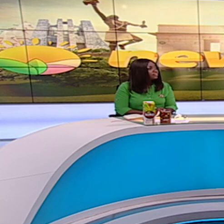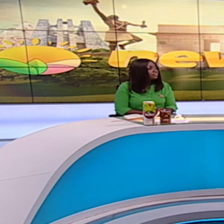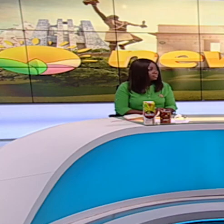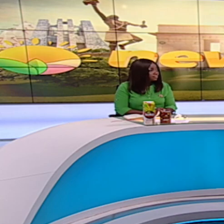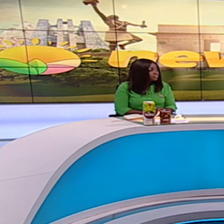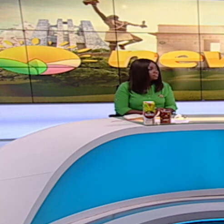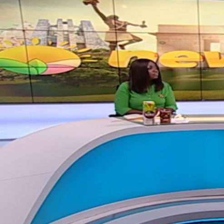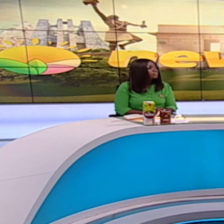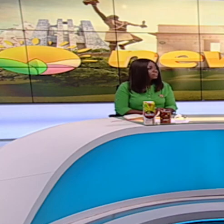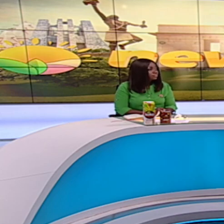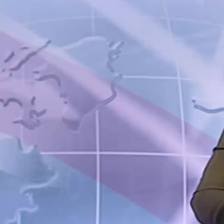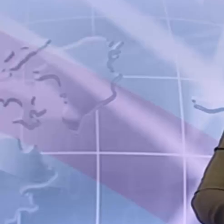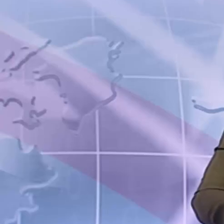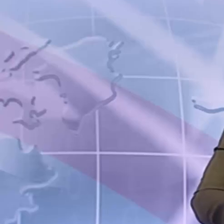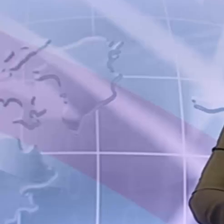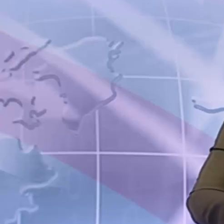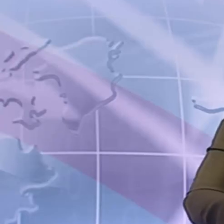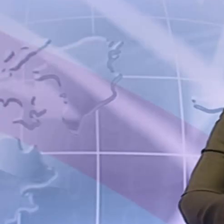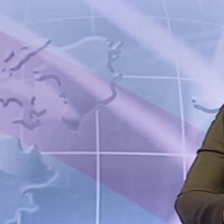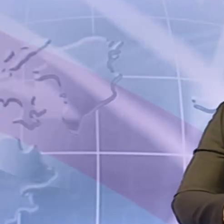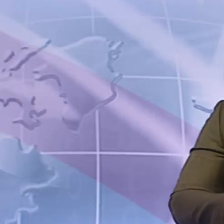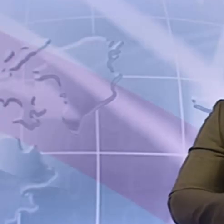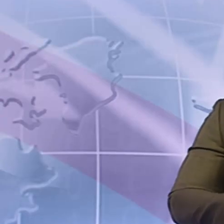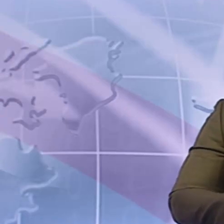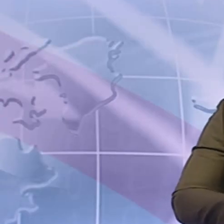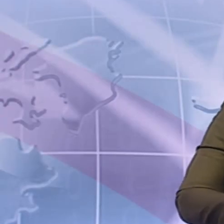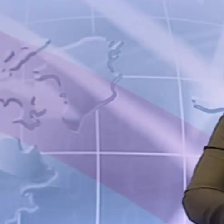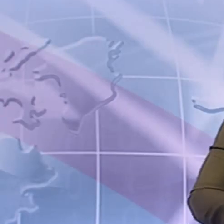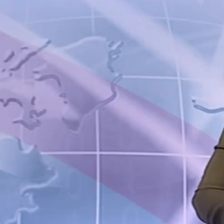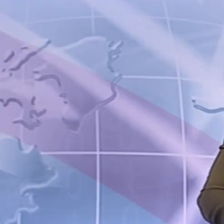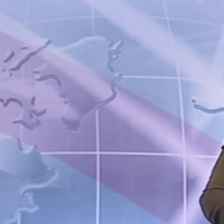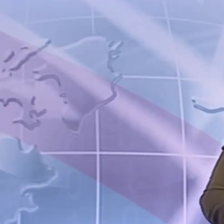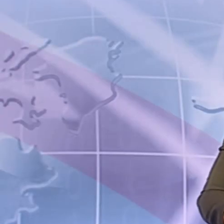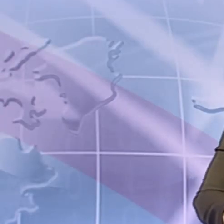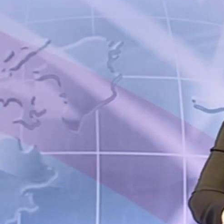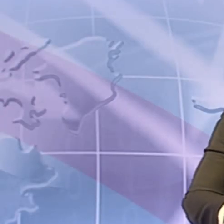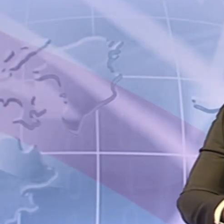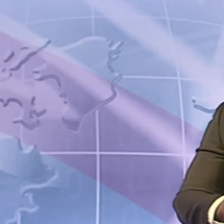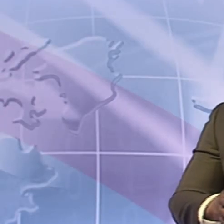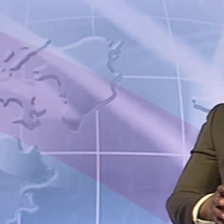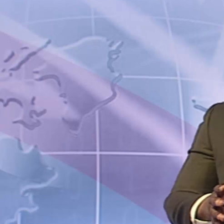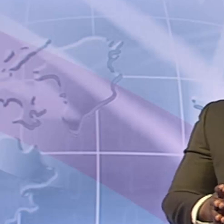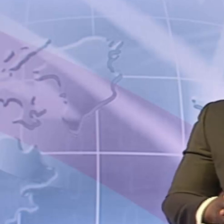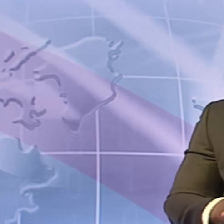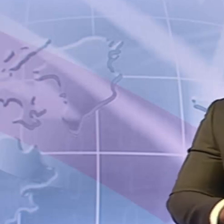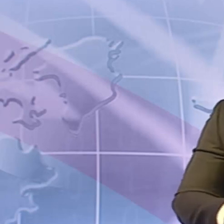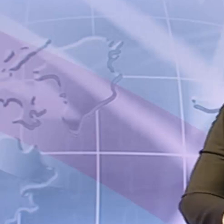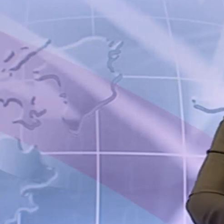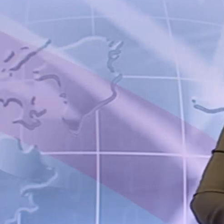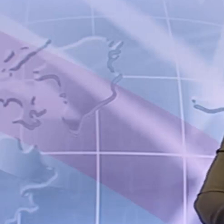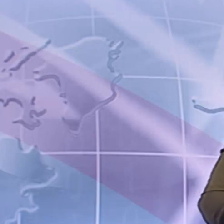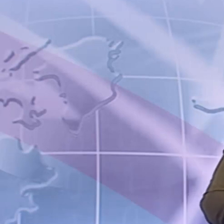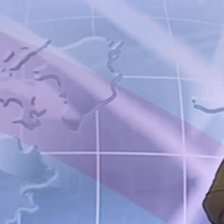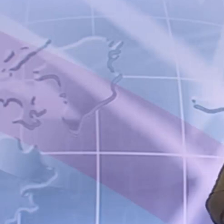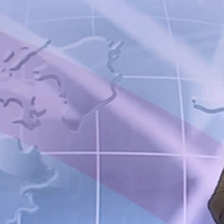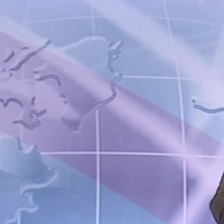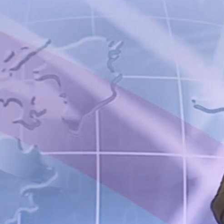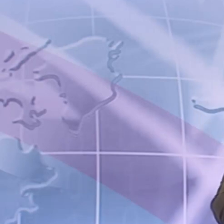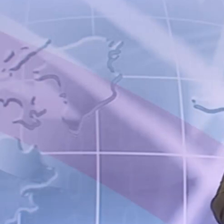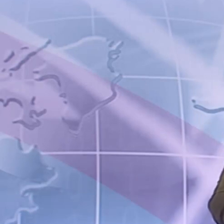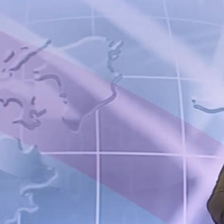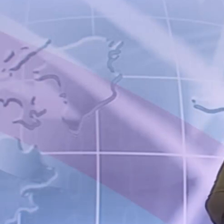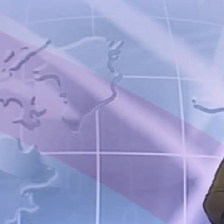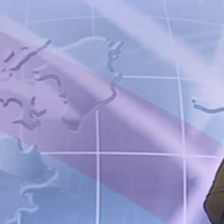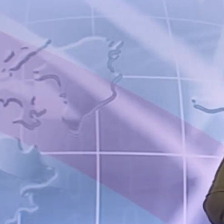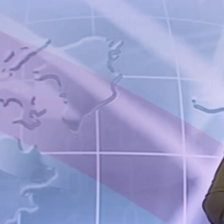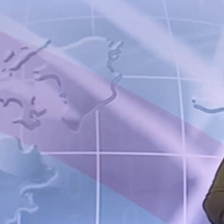Brigadier Sia, and then Cynthia Morrison, who is Minister for Gender, Children and Social Protection. A few a few questions, though, that are not too clear. And we'll go back